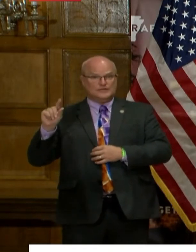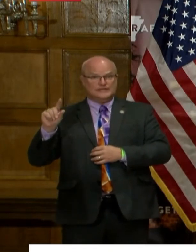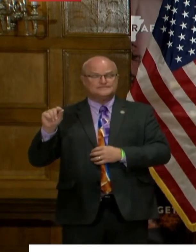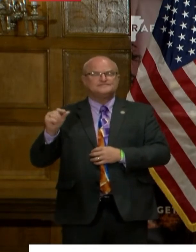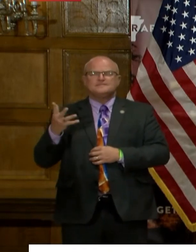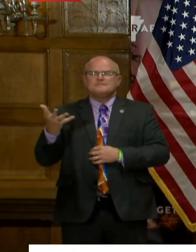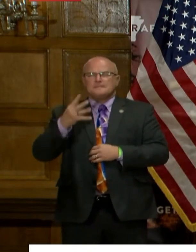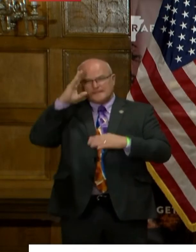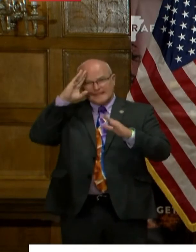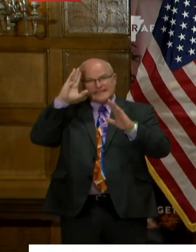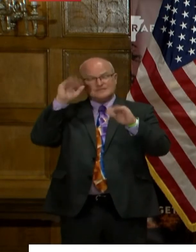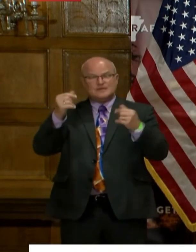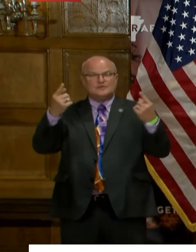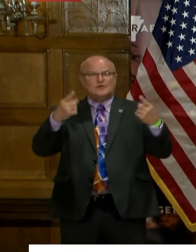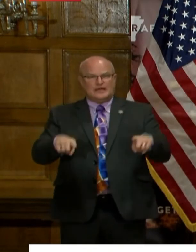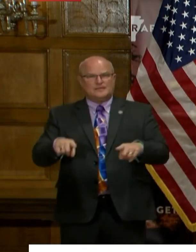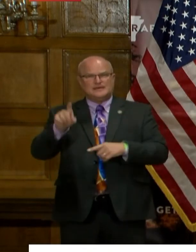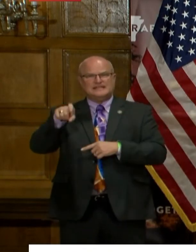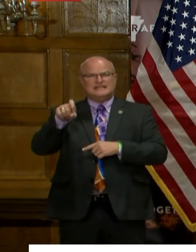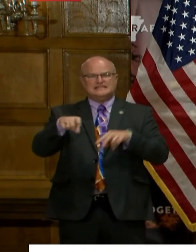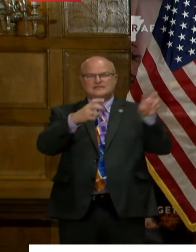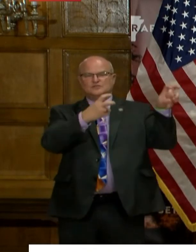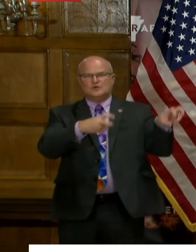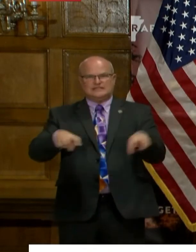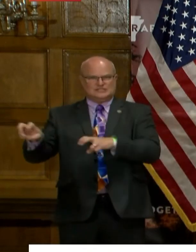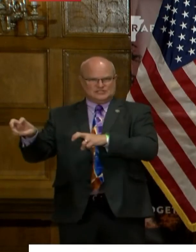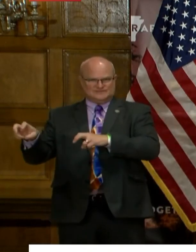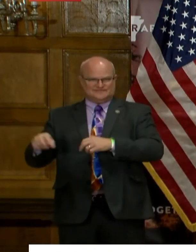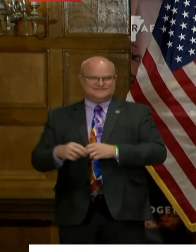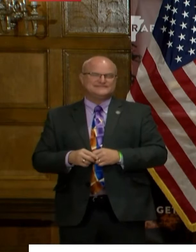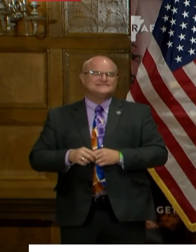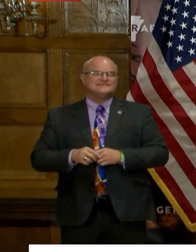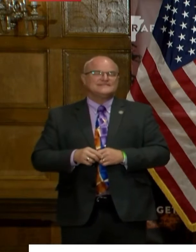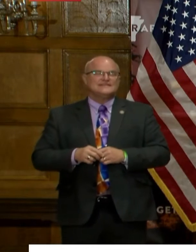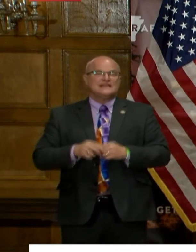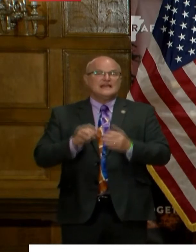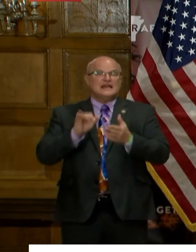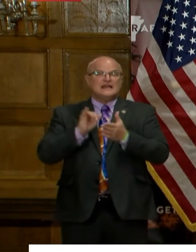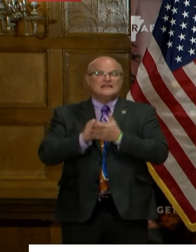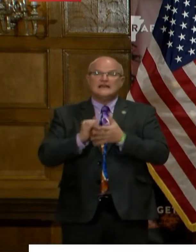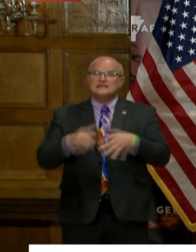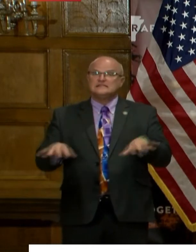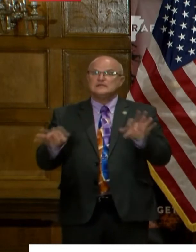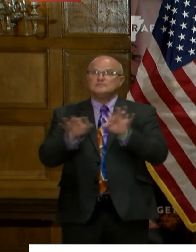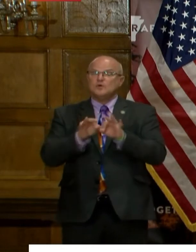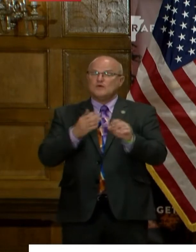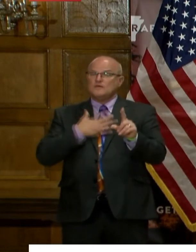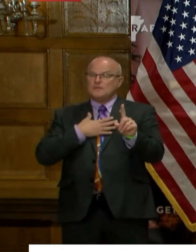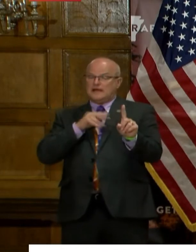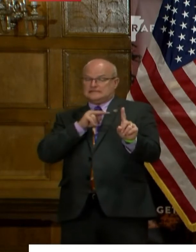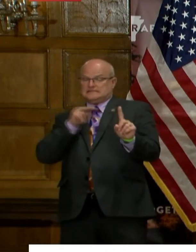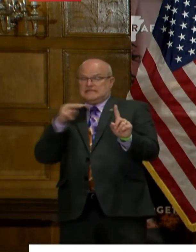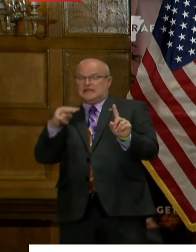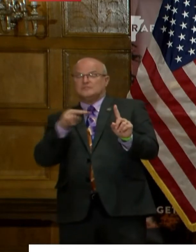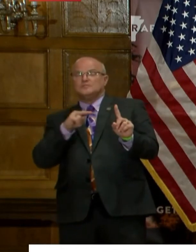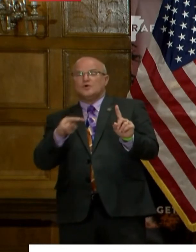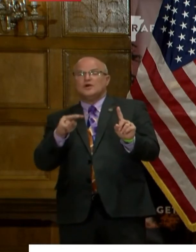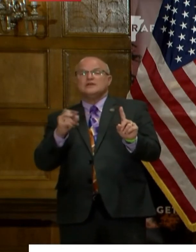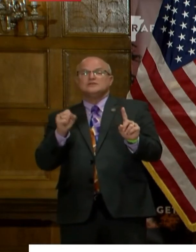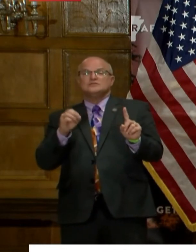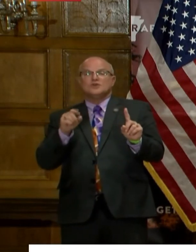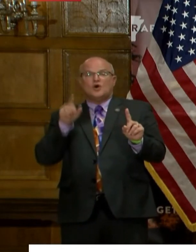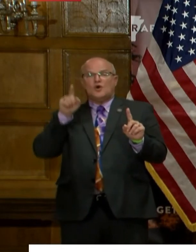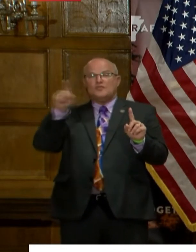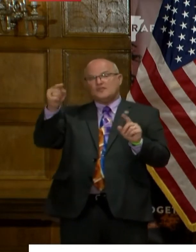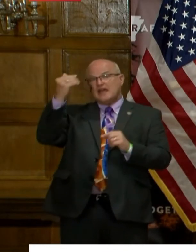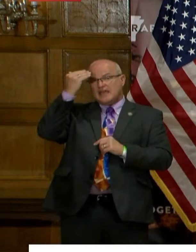and what we expect will be a necessary transition. And that is important from my standpoint so that they're